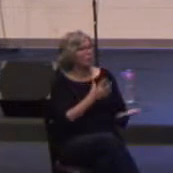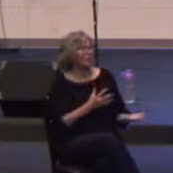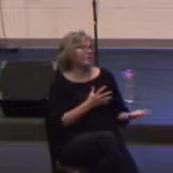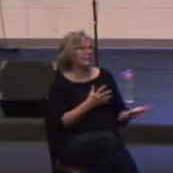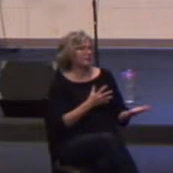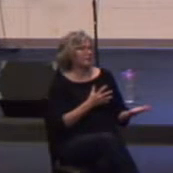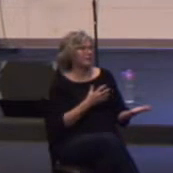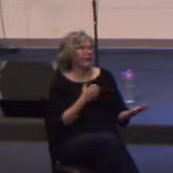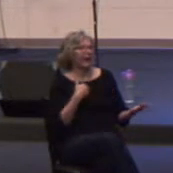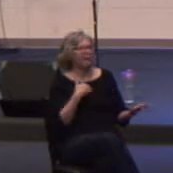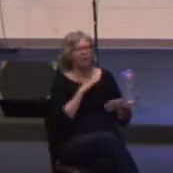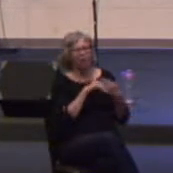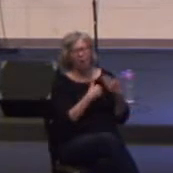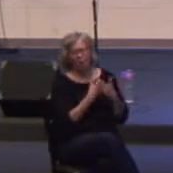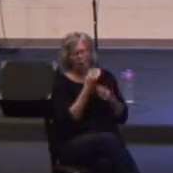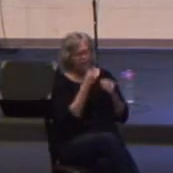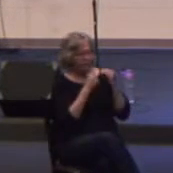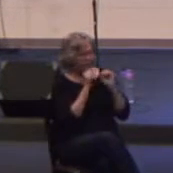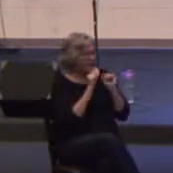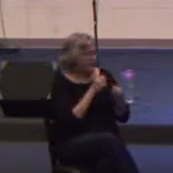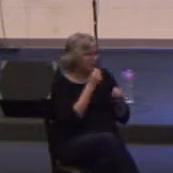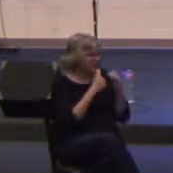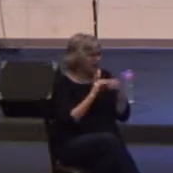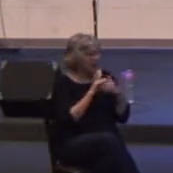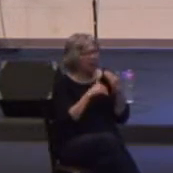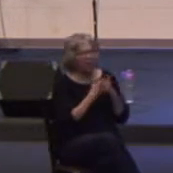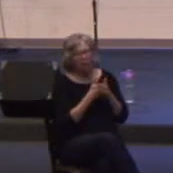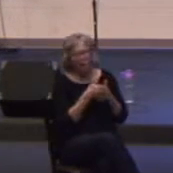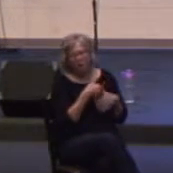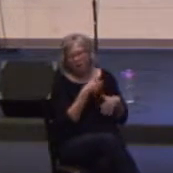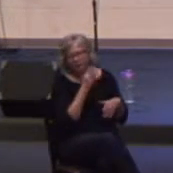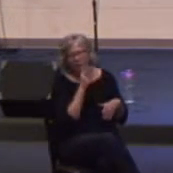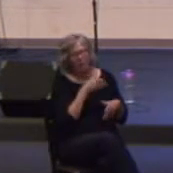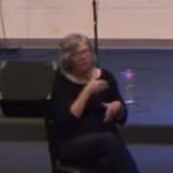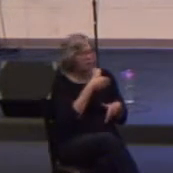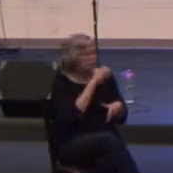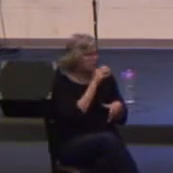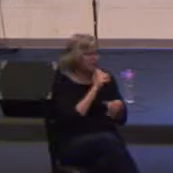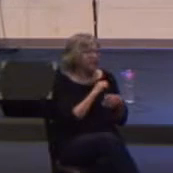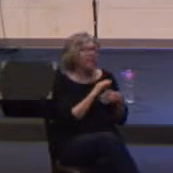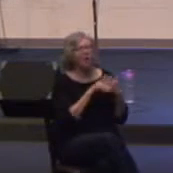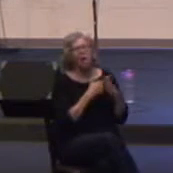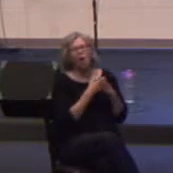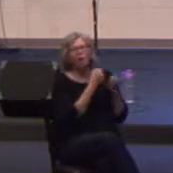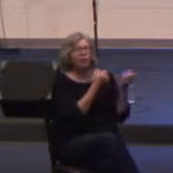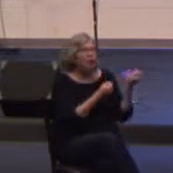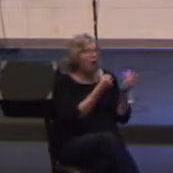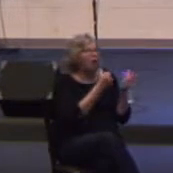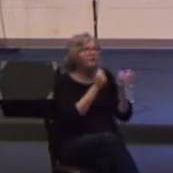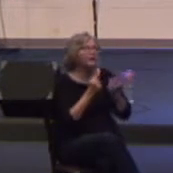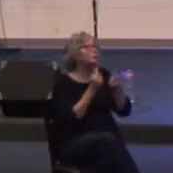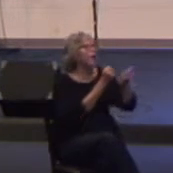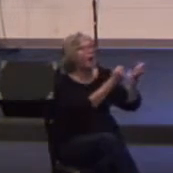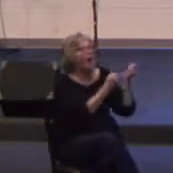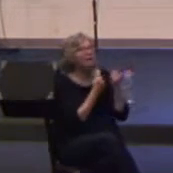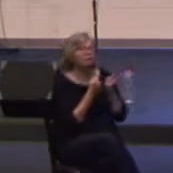They have all the food they could possibly eat, all the water and all the beverage they could possibly drink. They have all the cars they could possibly drive.